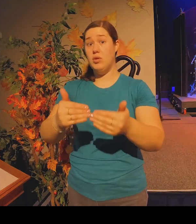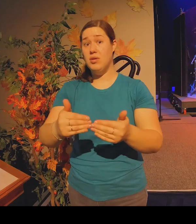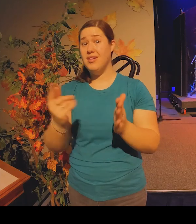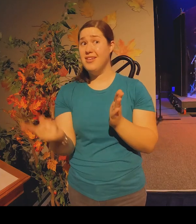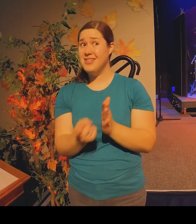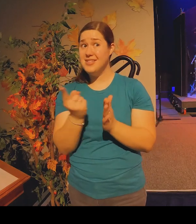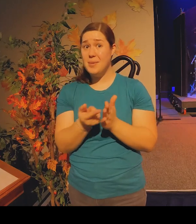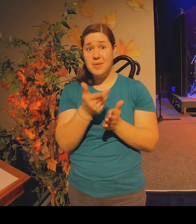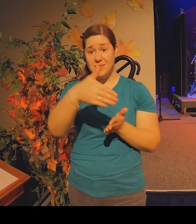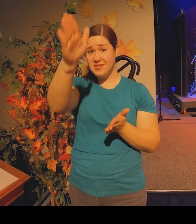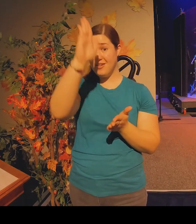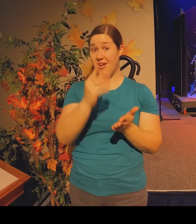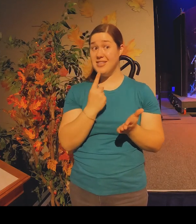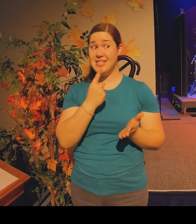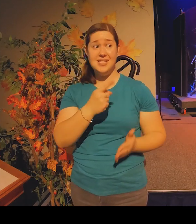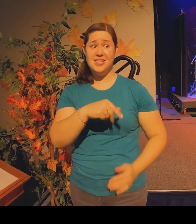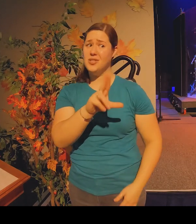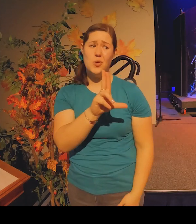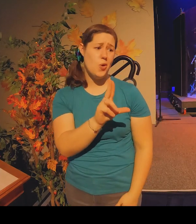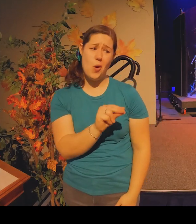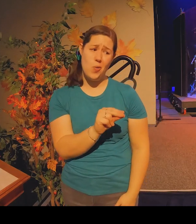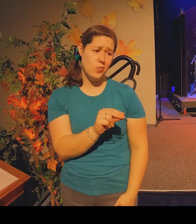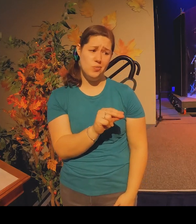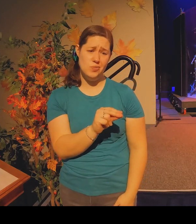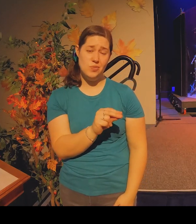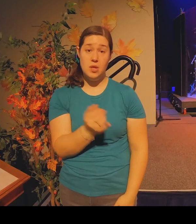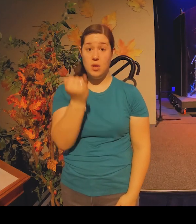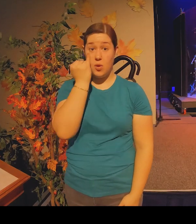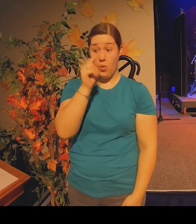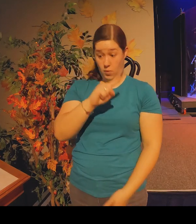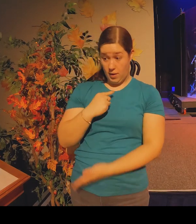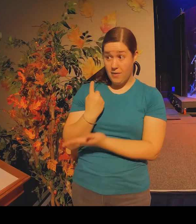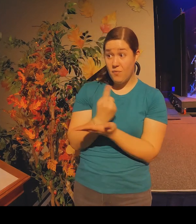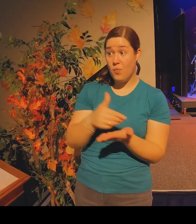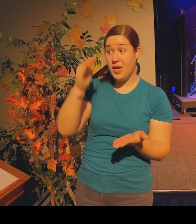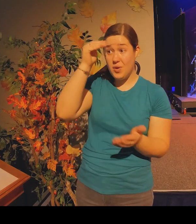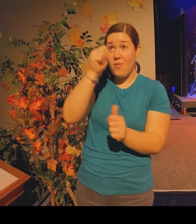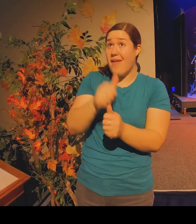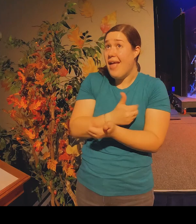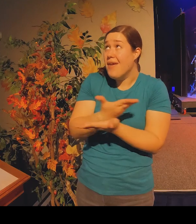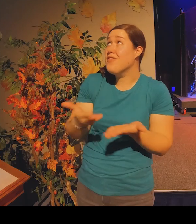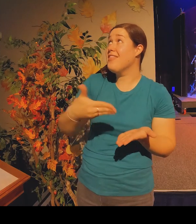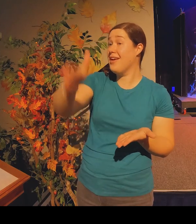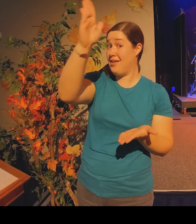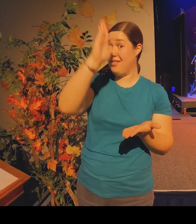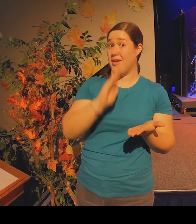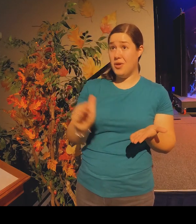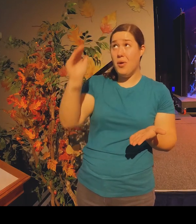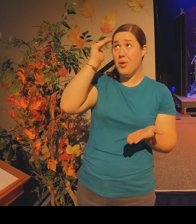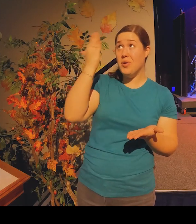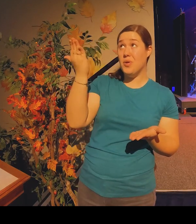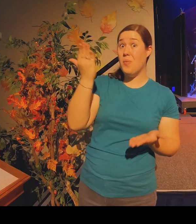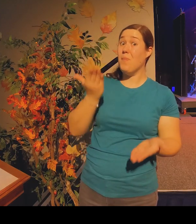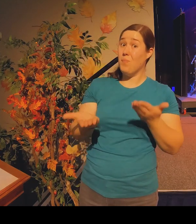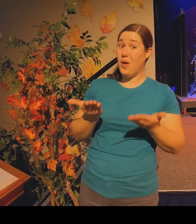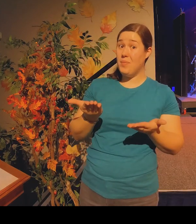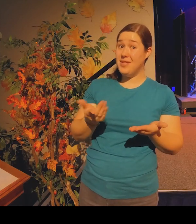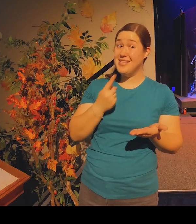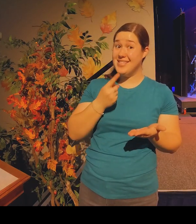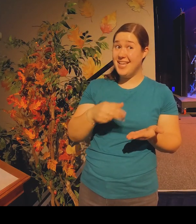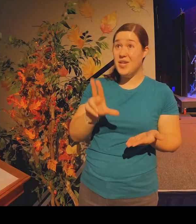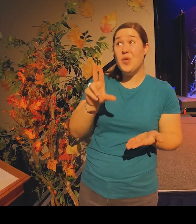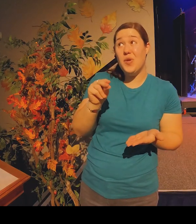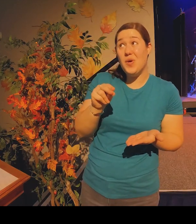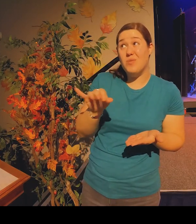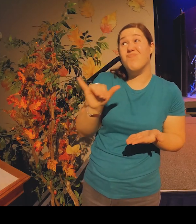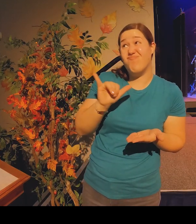no. And if we knew everything that God knew, we would probably say no too. For